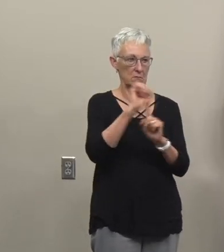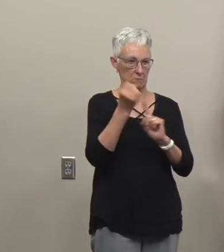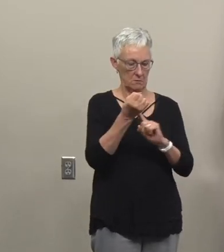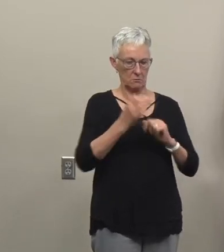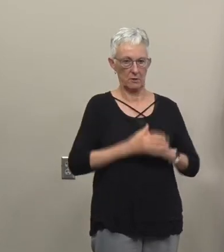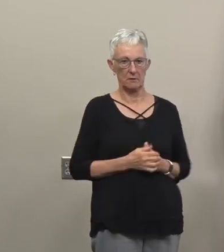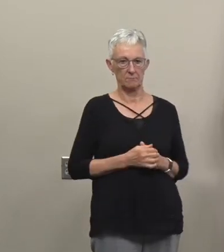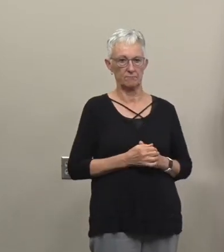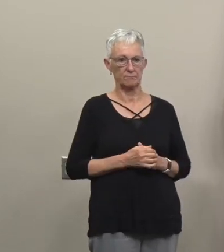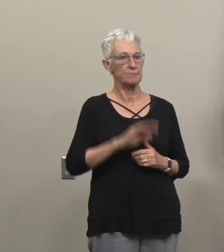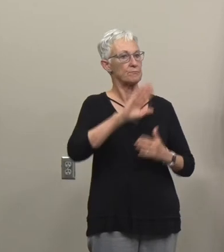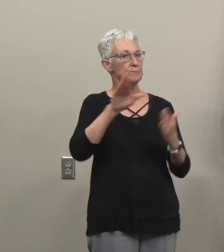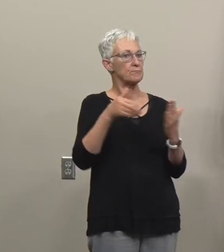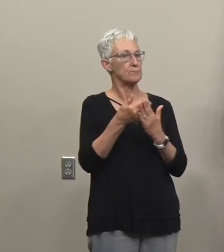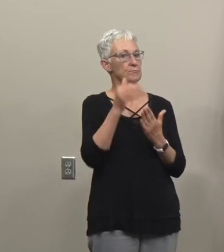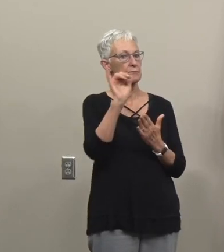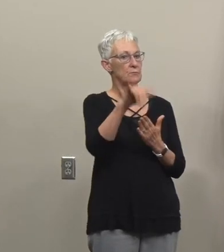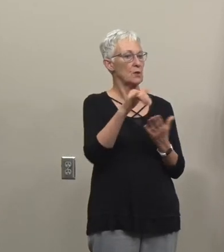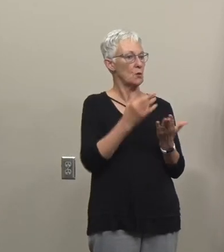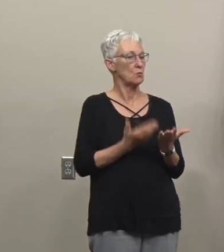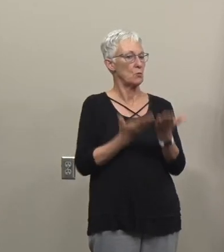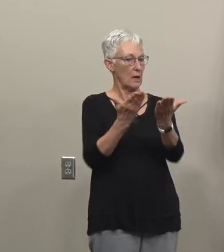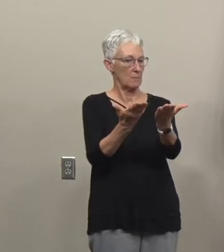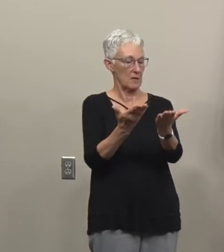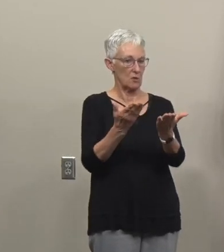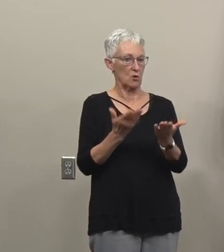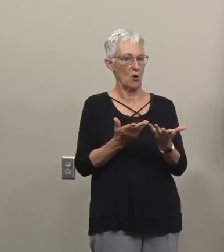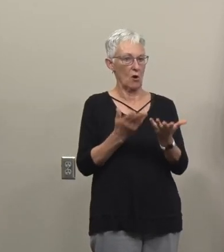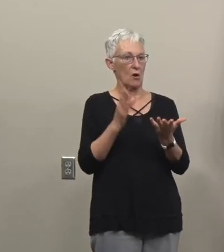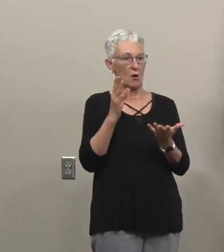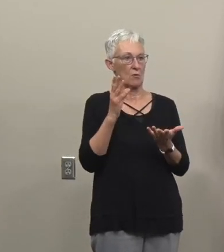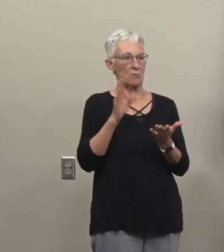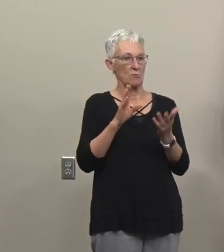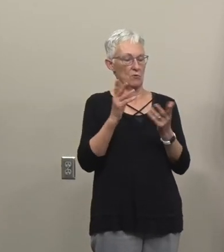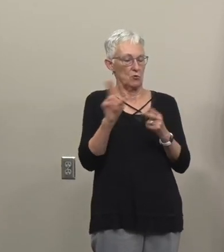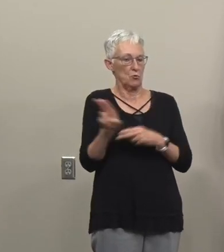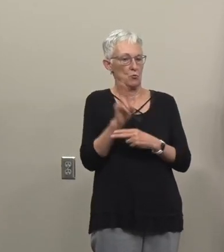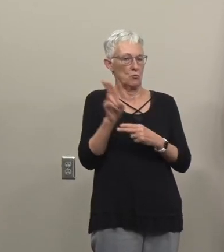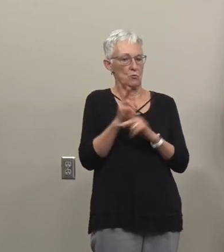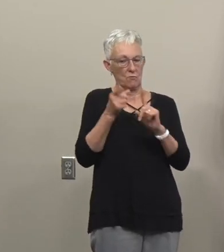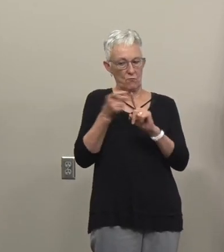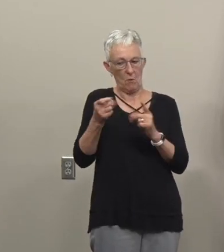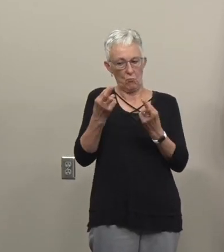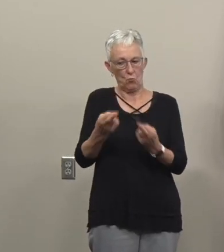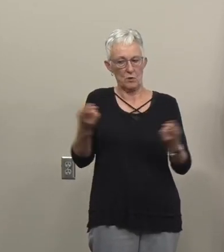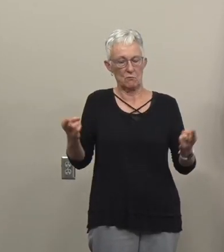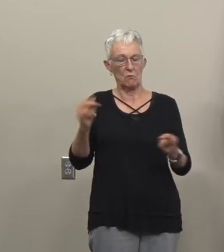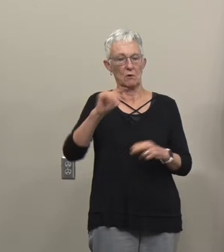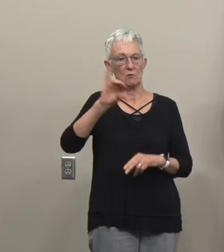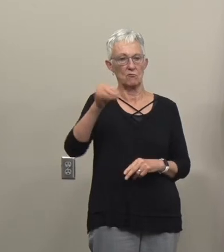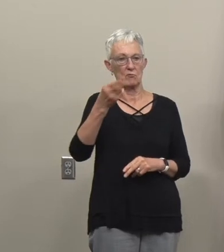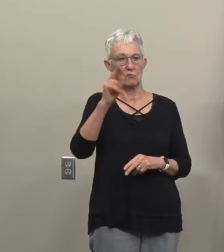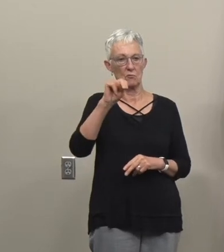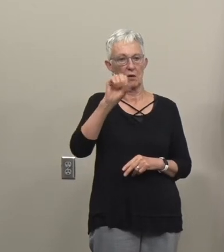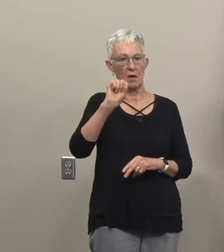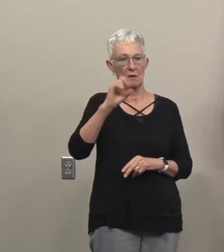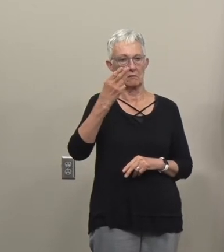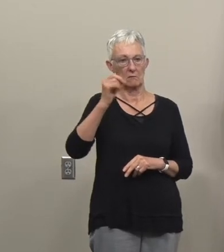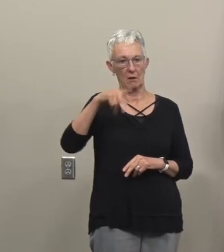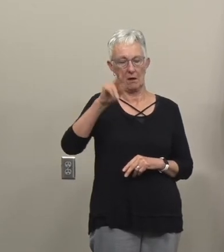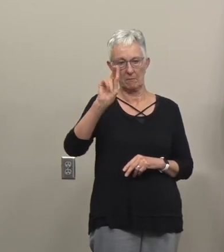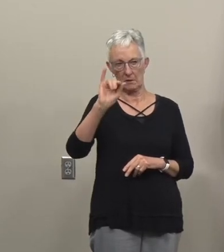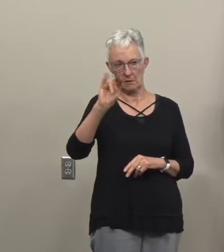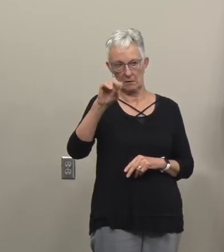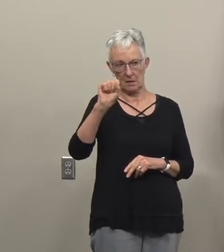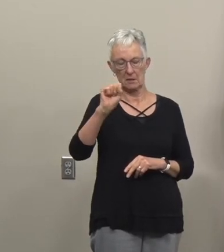recommendations have been informed by guidance from national resources developed by Johns Hopkins University, the Centers for Disease Control and Prevention,